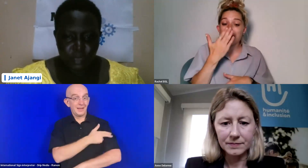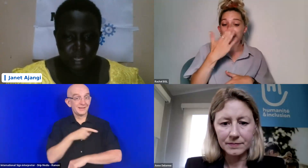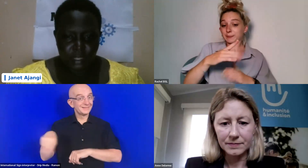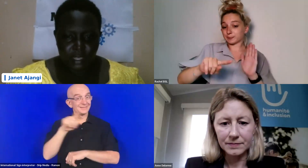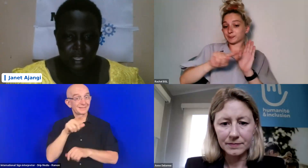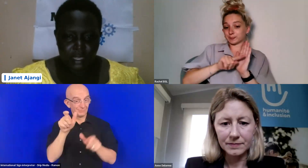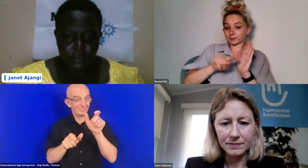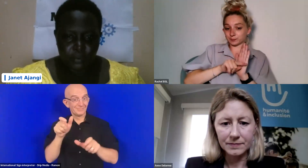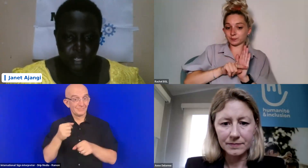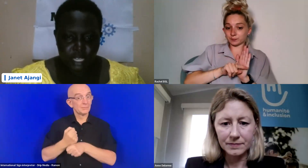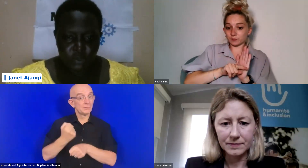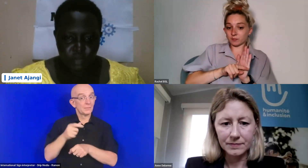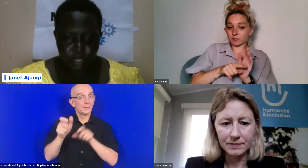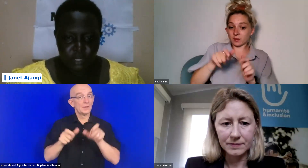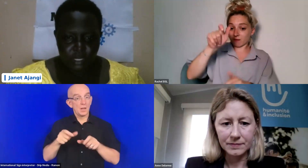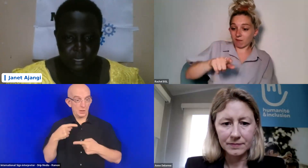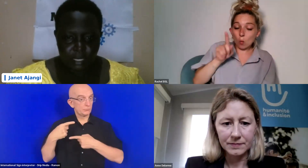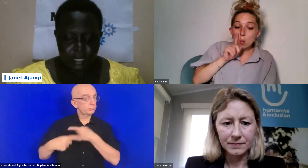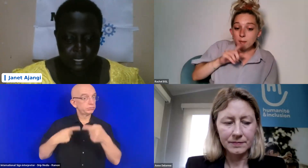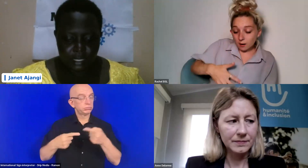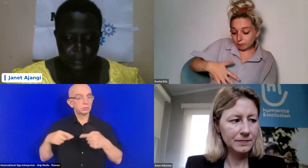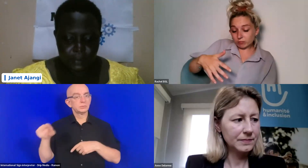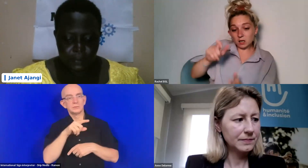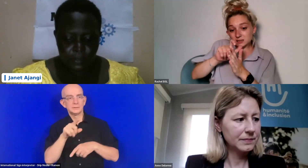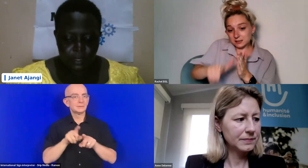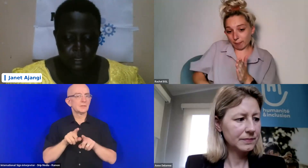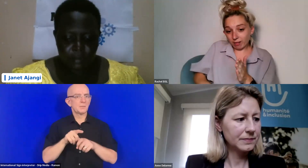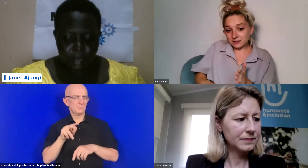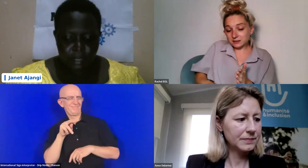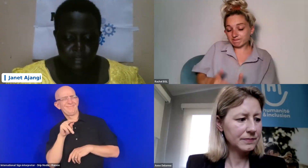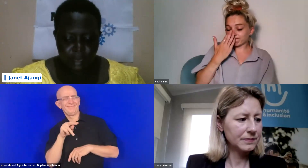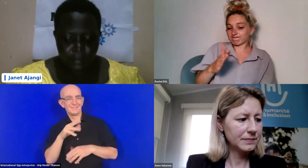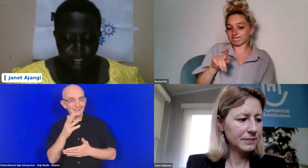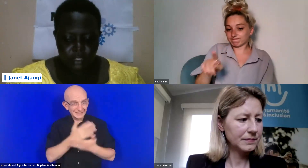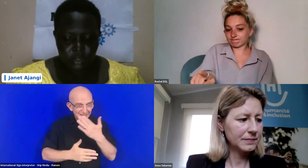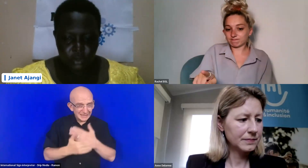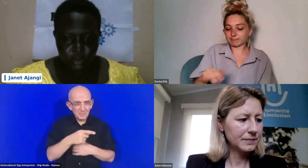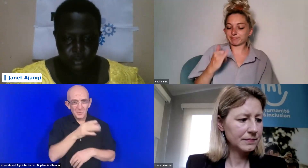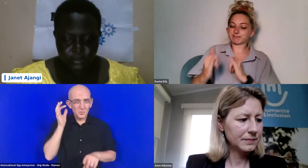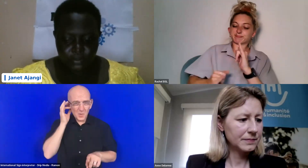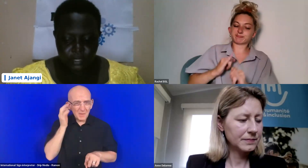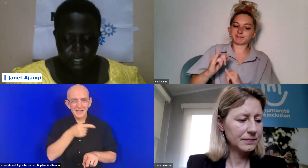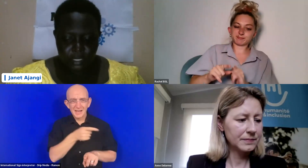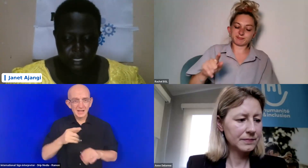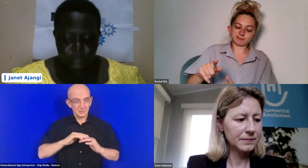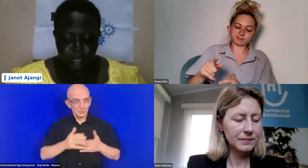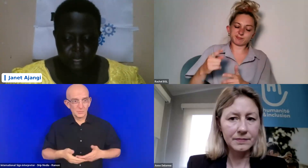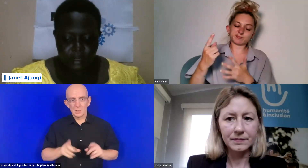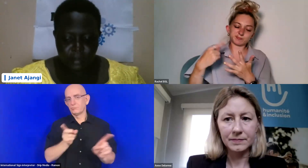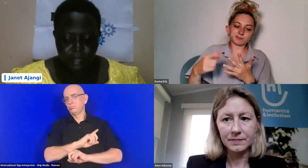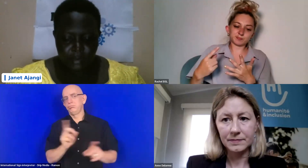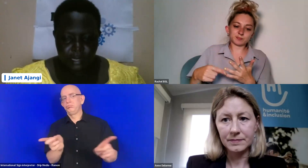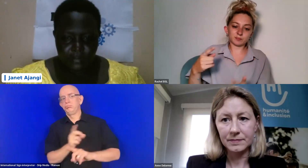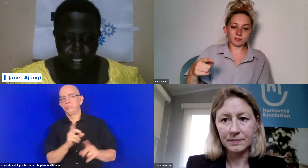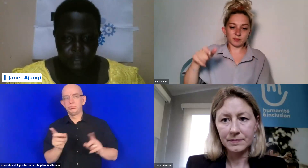towards women, pregnant women with disabilities, blaming them and so on. It is making